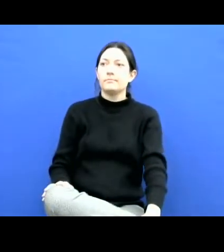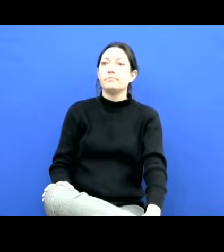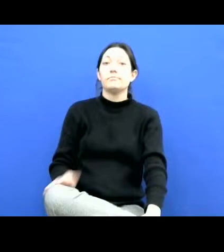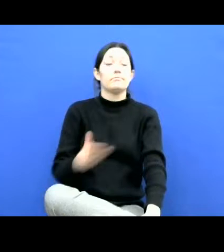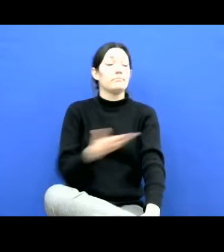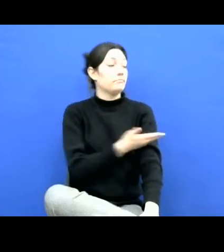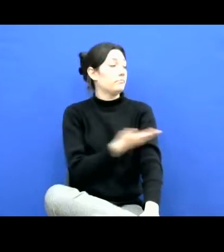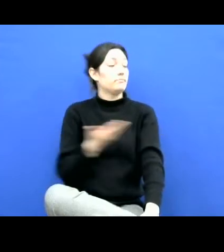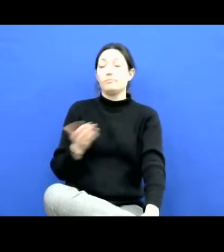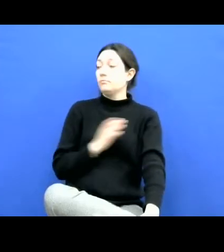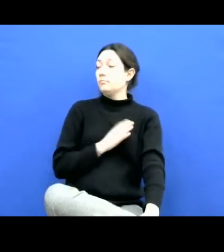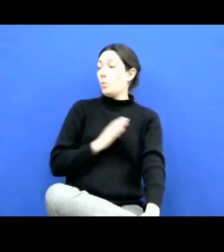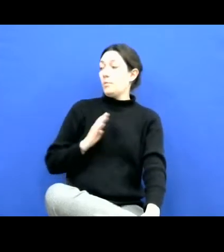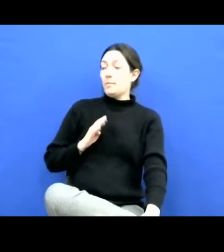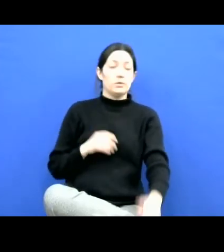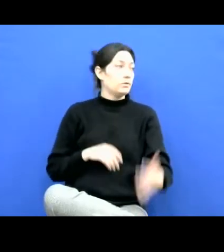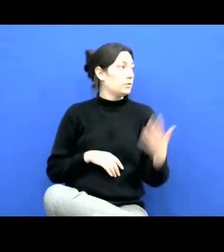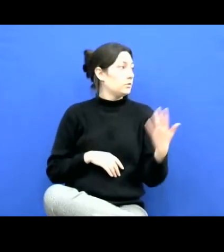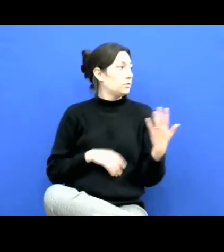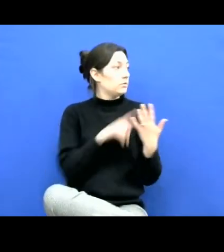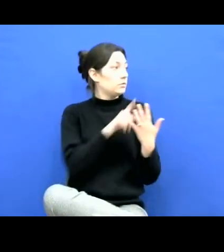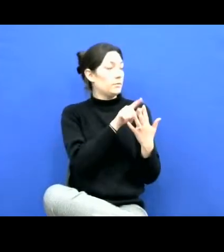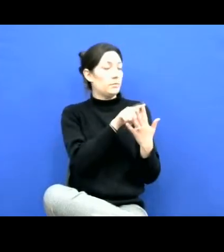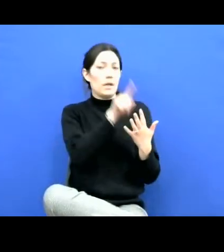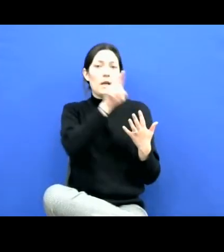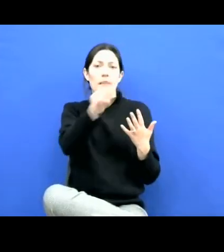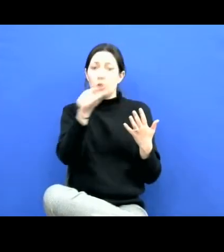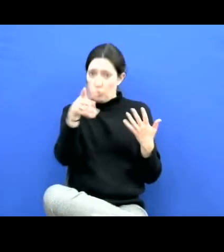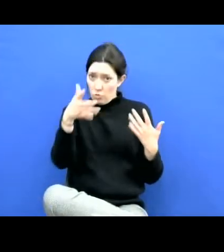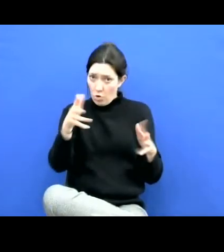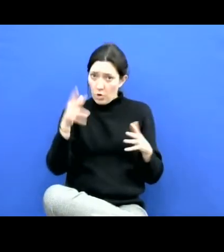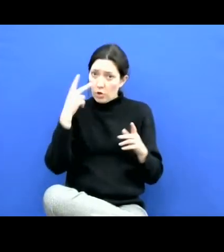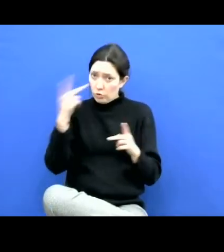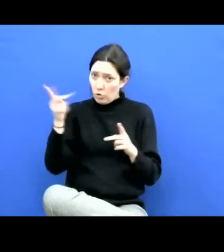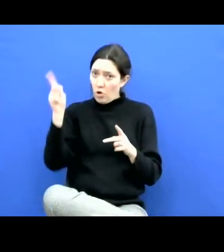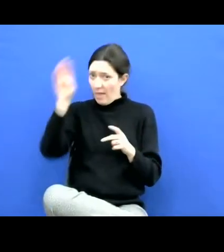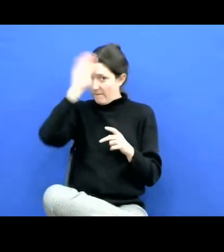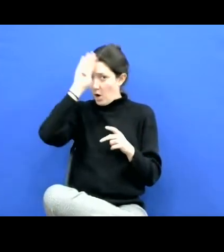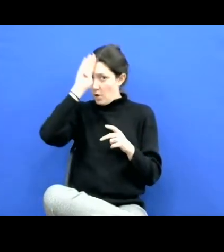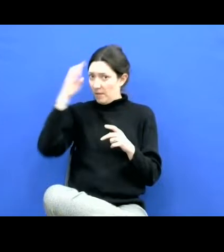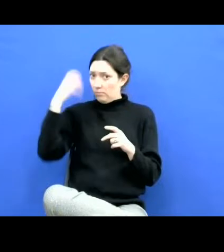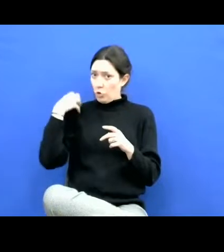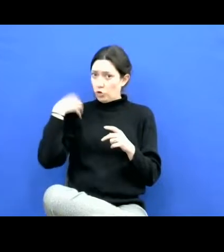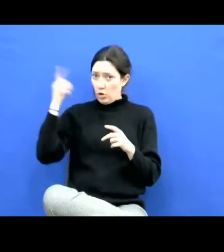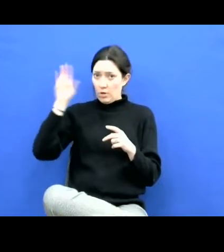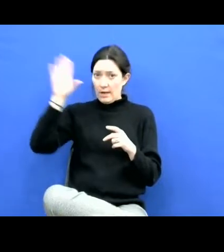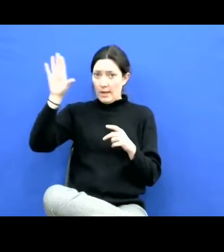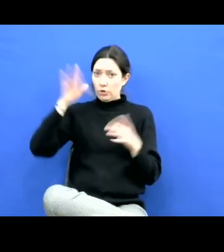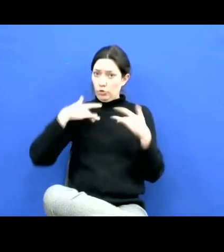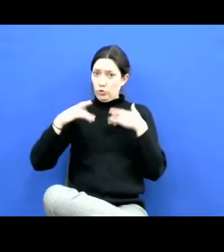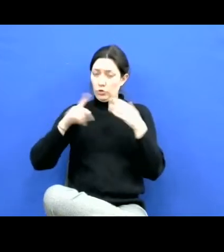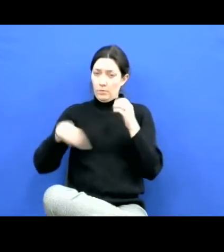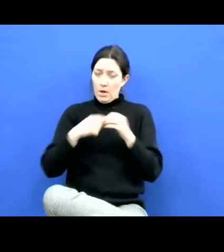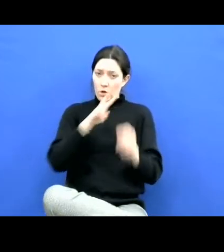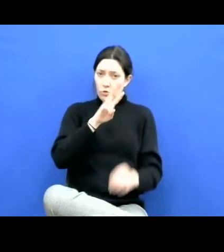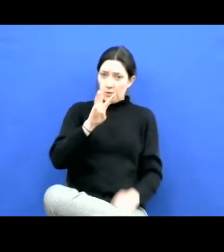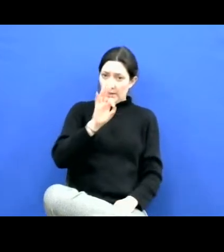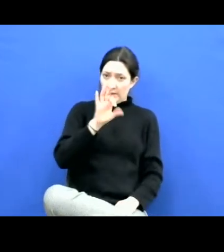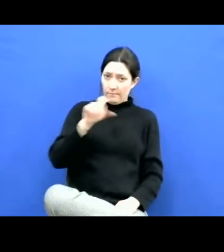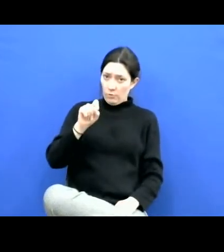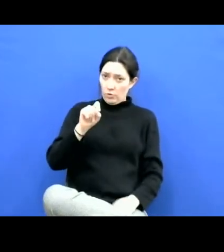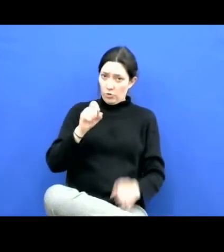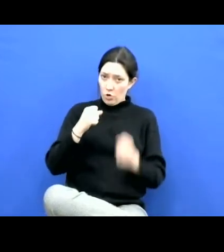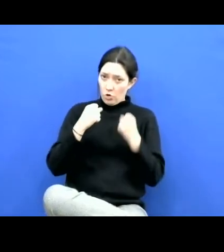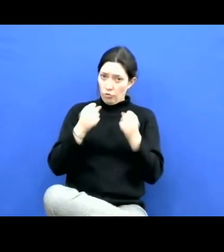members. John, I'm sure you saw the fire marshal's concerns with the 26-foot driveway and the